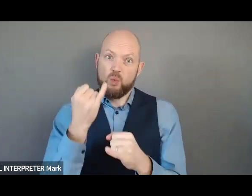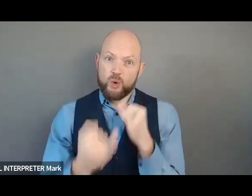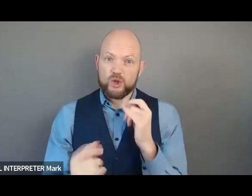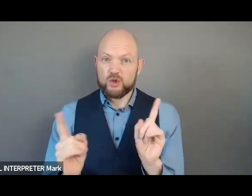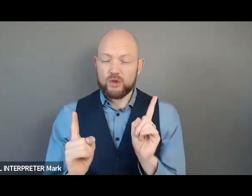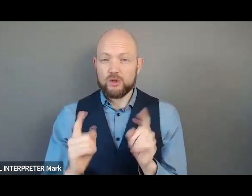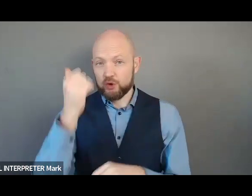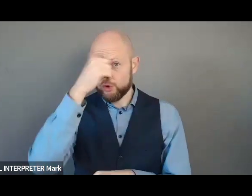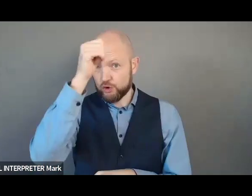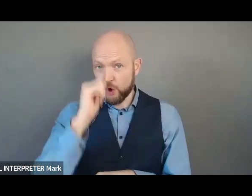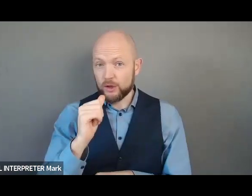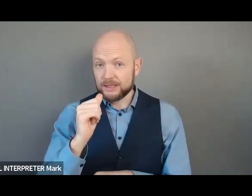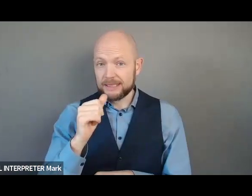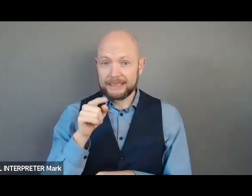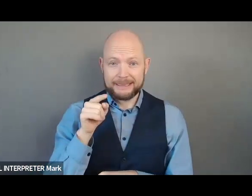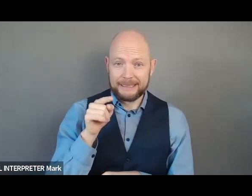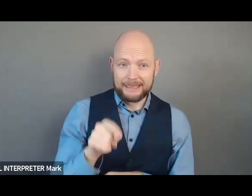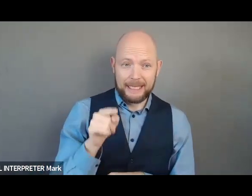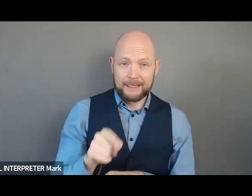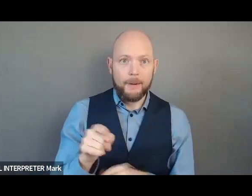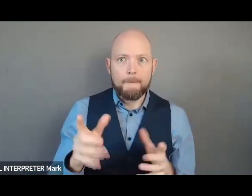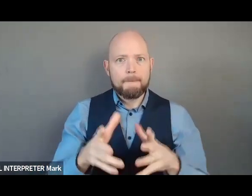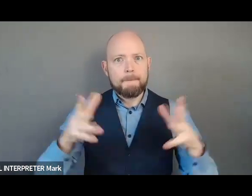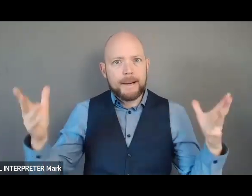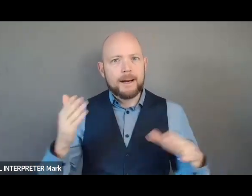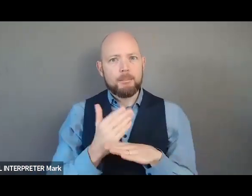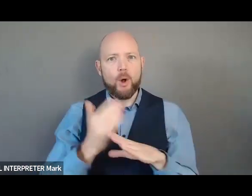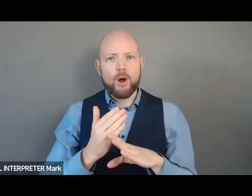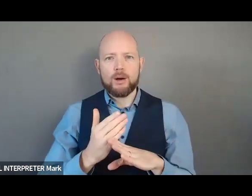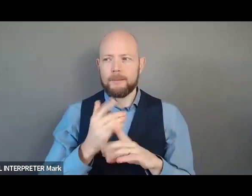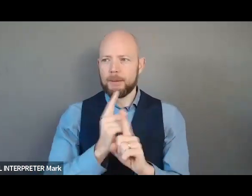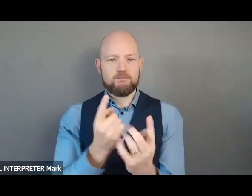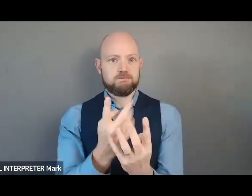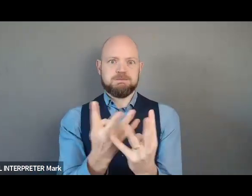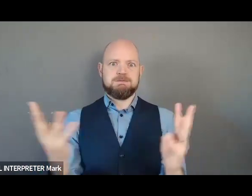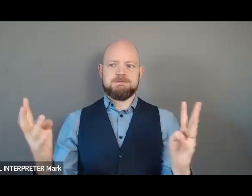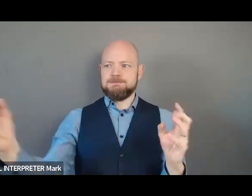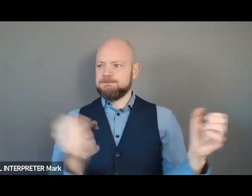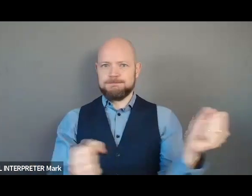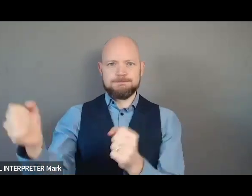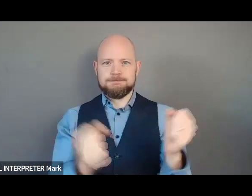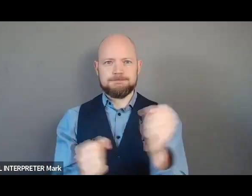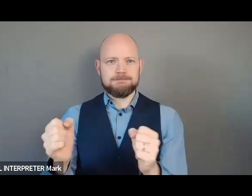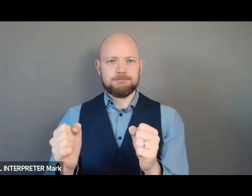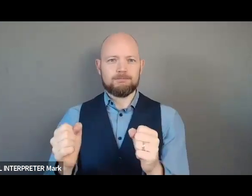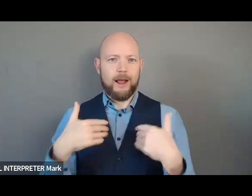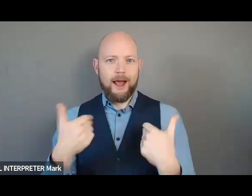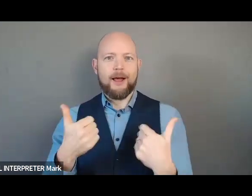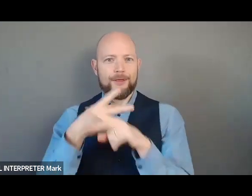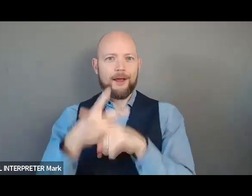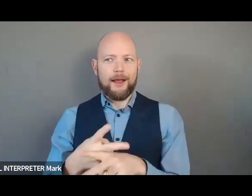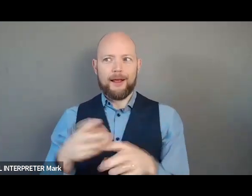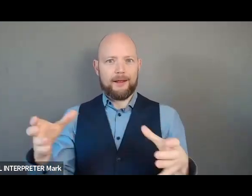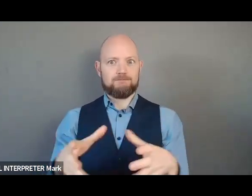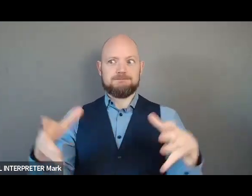as a profession. We do know nursing is like the largest employer of people within healthcare organizations, and that's why